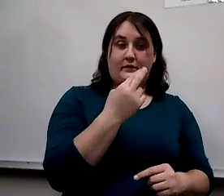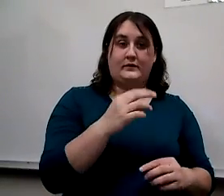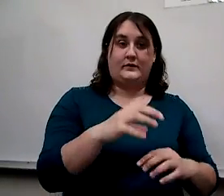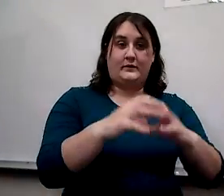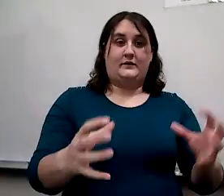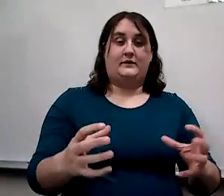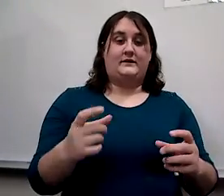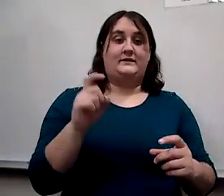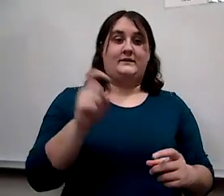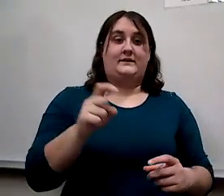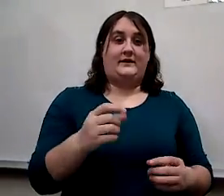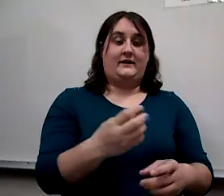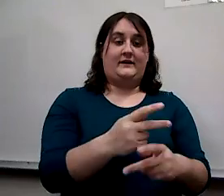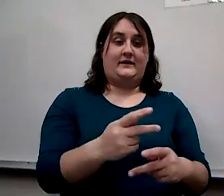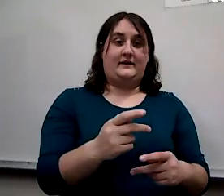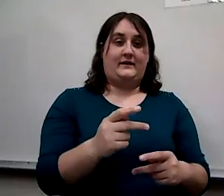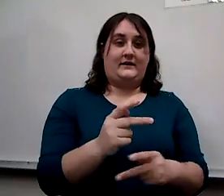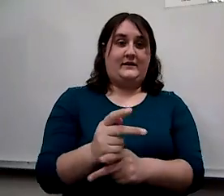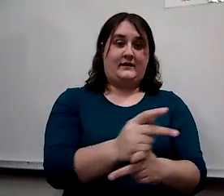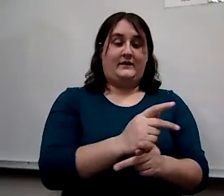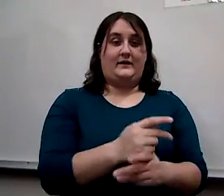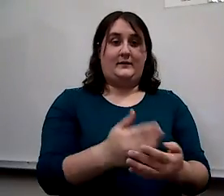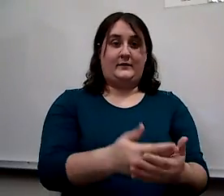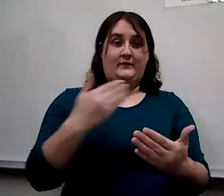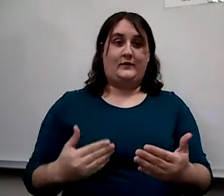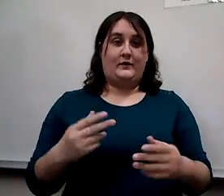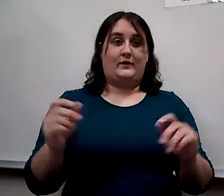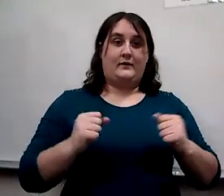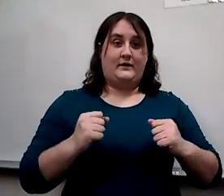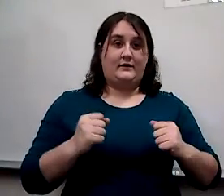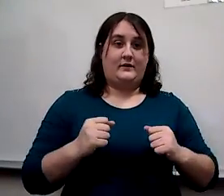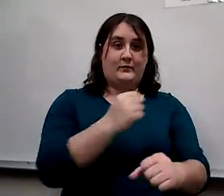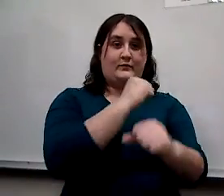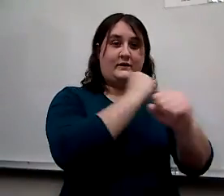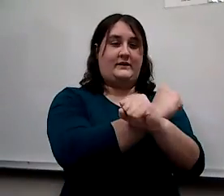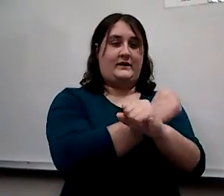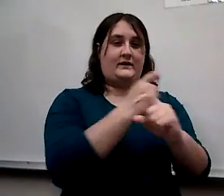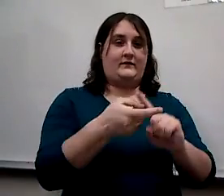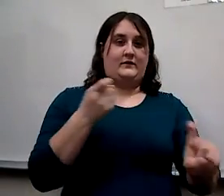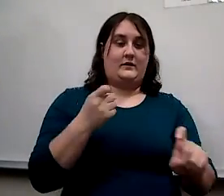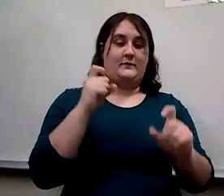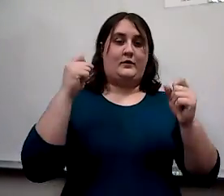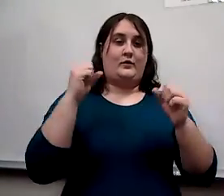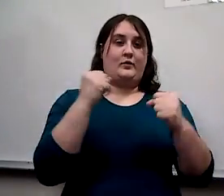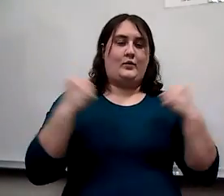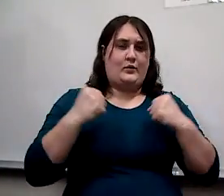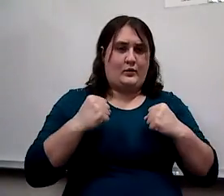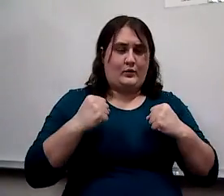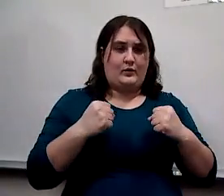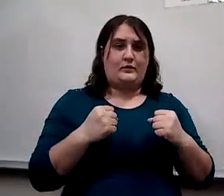to protect them against extremely cold temperatures. This is done by cutting off the summer's